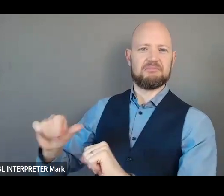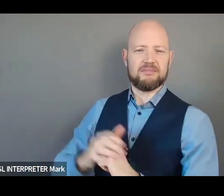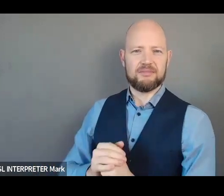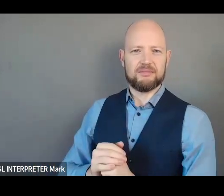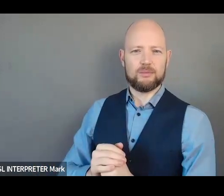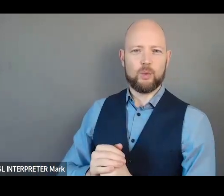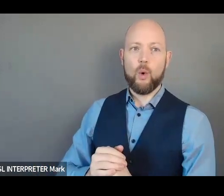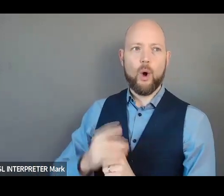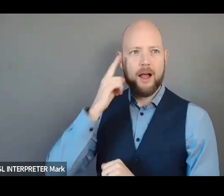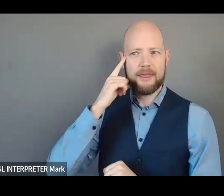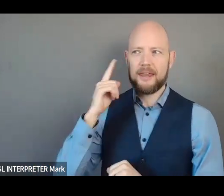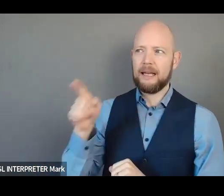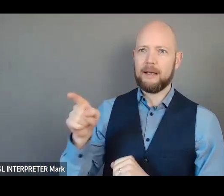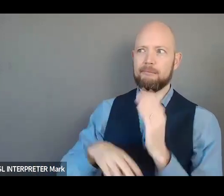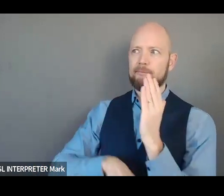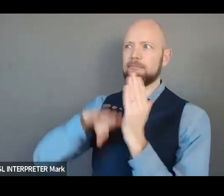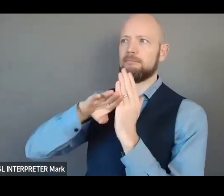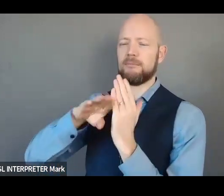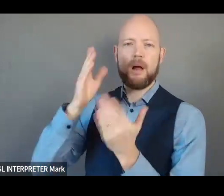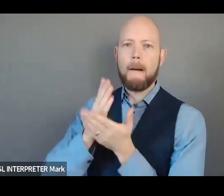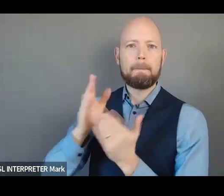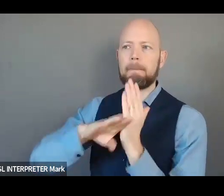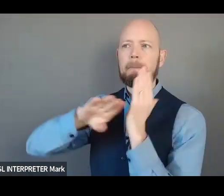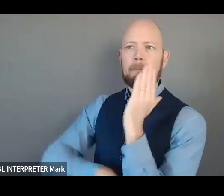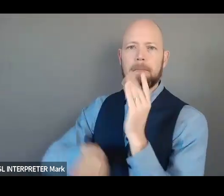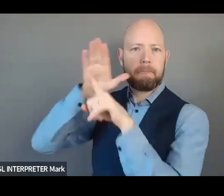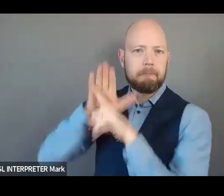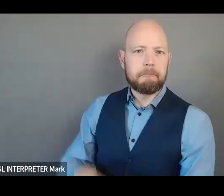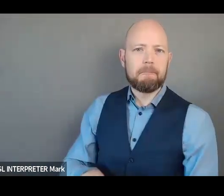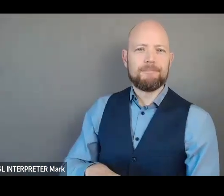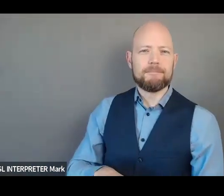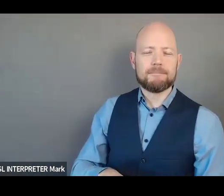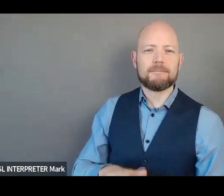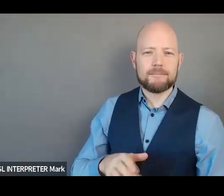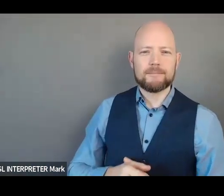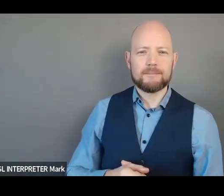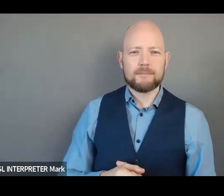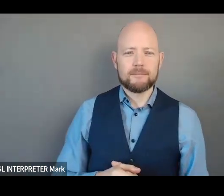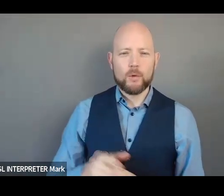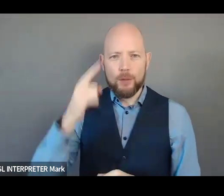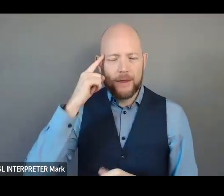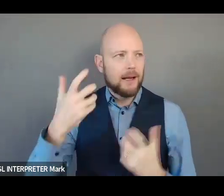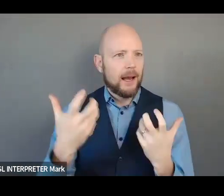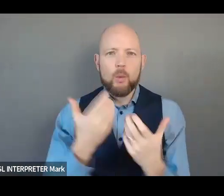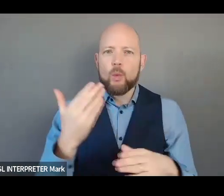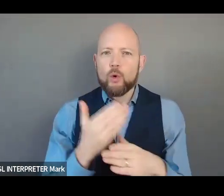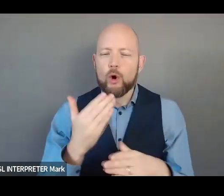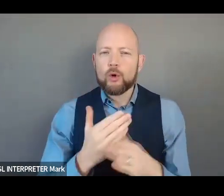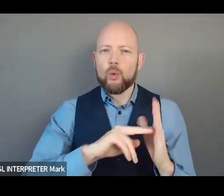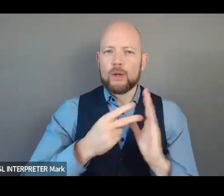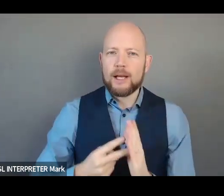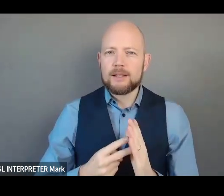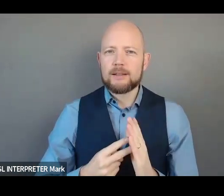time, is just generally consider how work is organised in terms of job